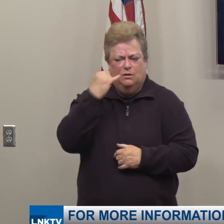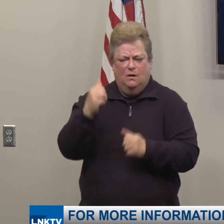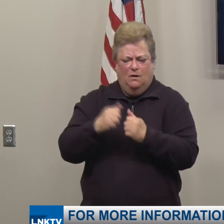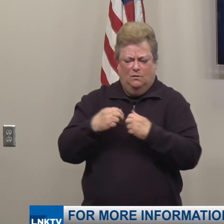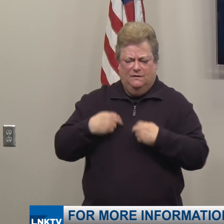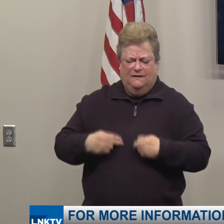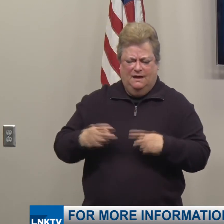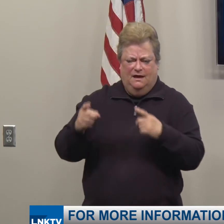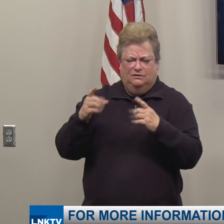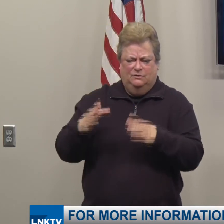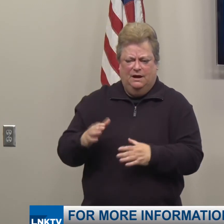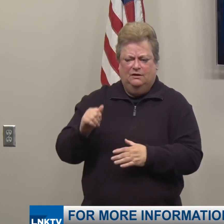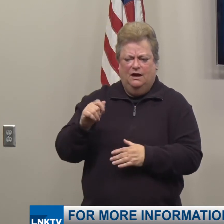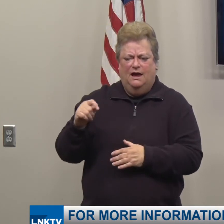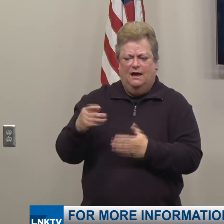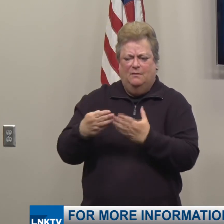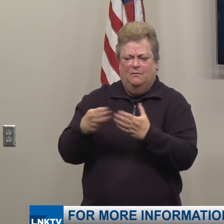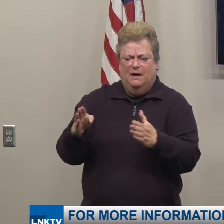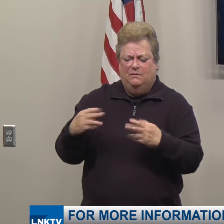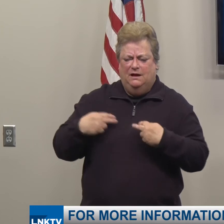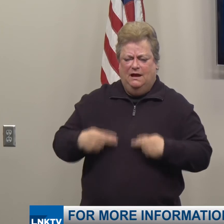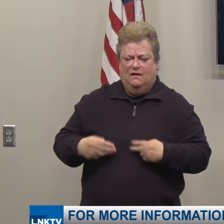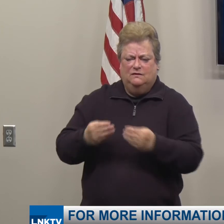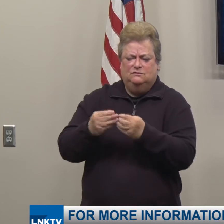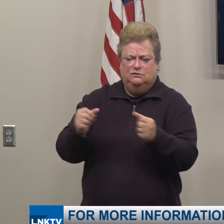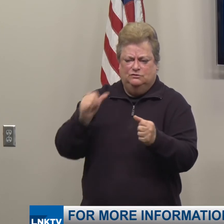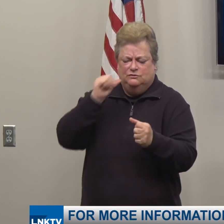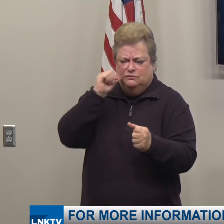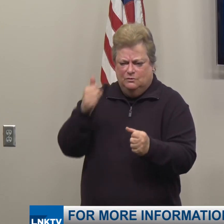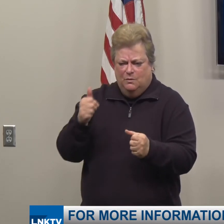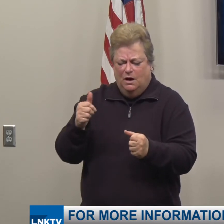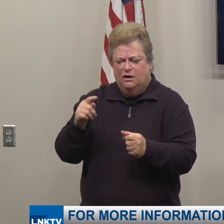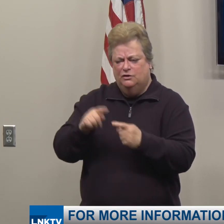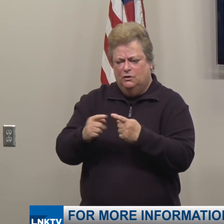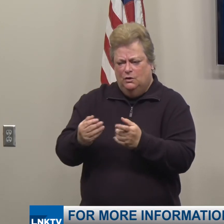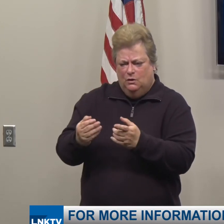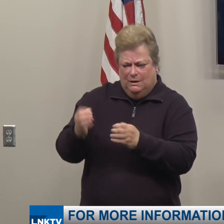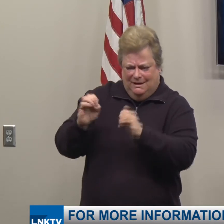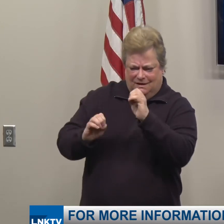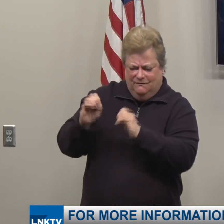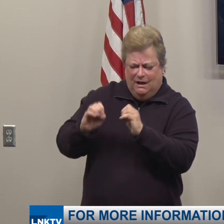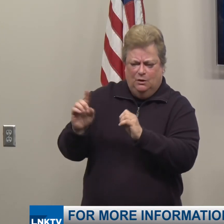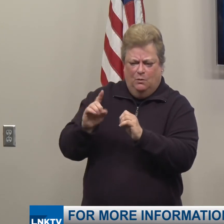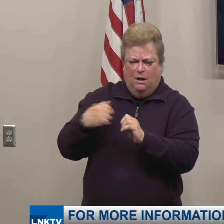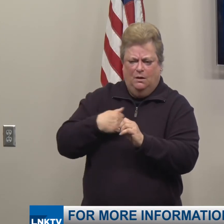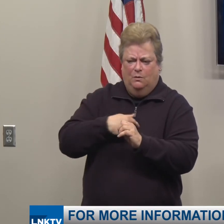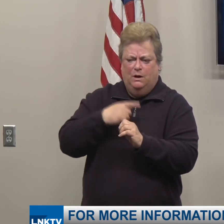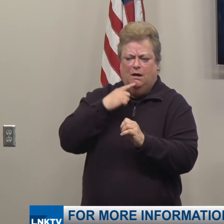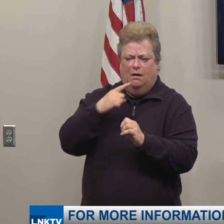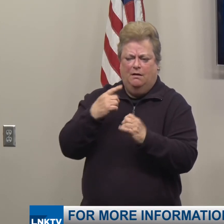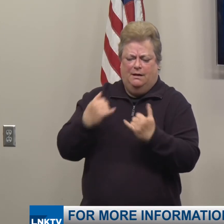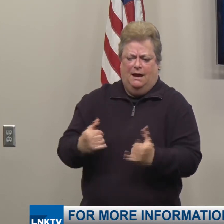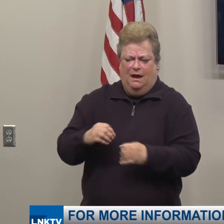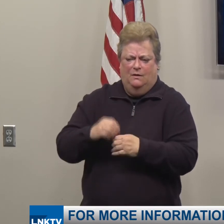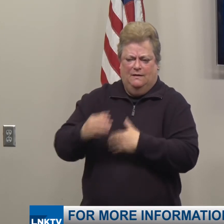health director at Public Health Solutions tomorrow to reevaluate where we're at in the process.